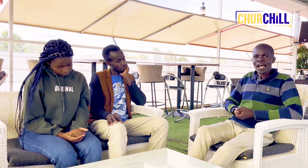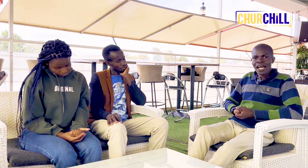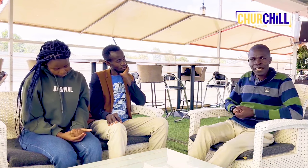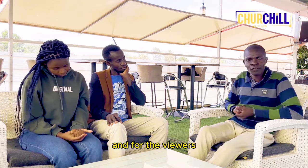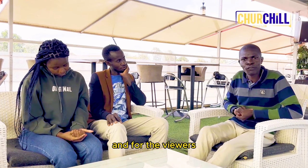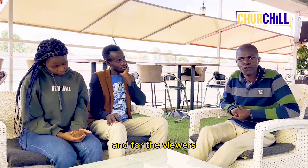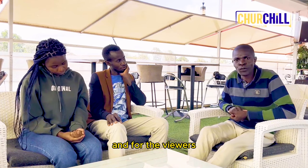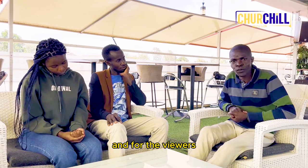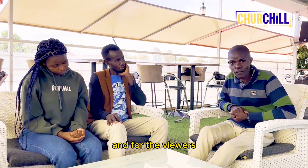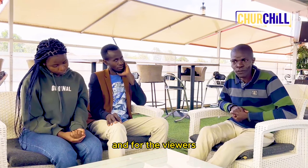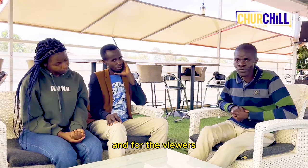And for the viewers,